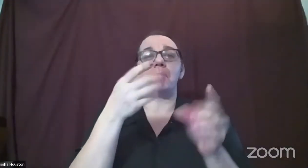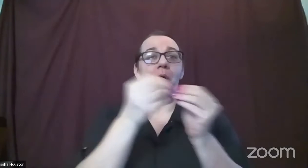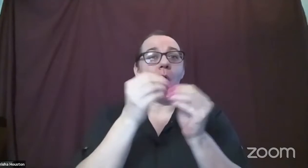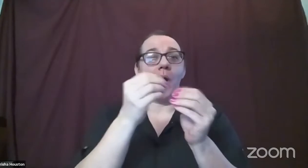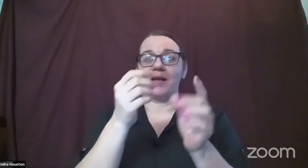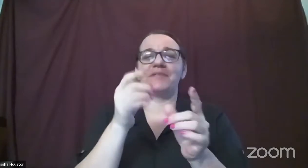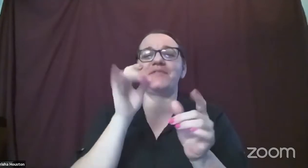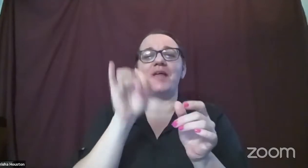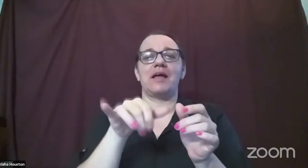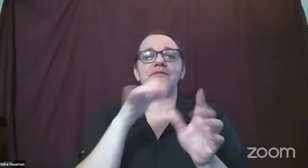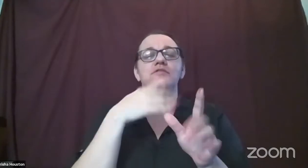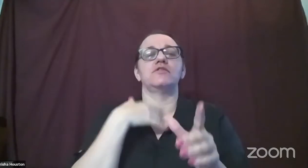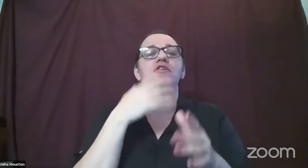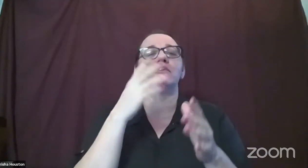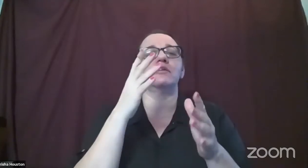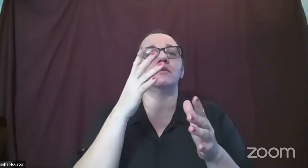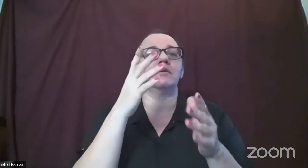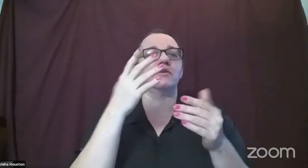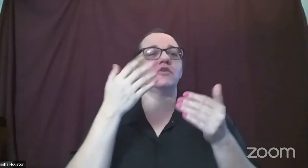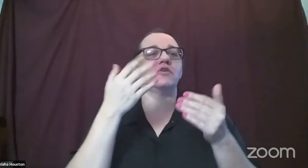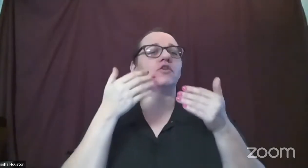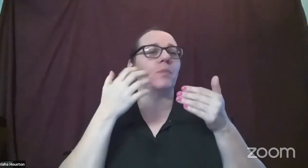Back to Tricia.